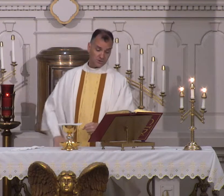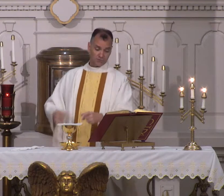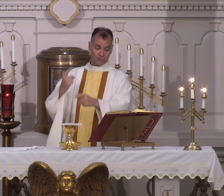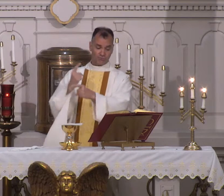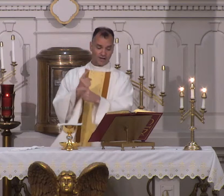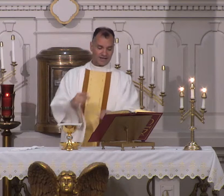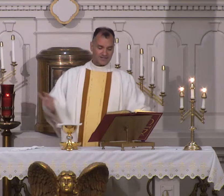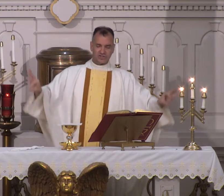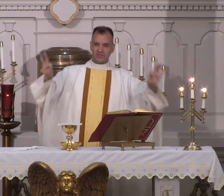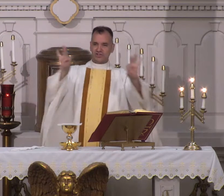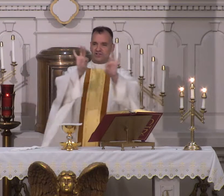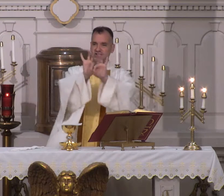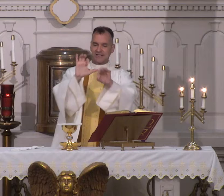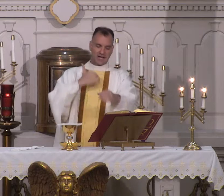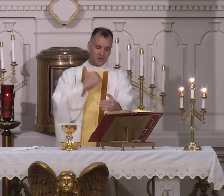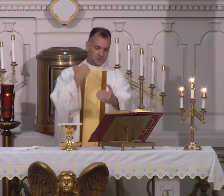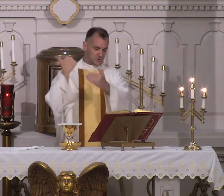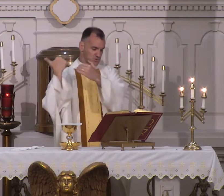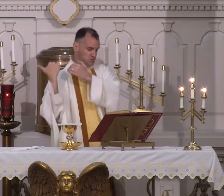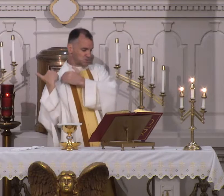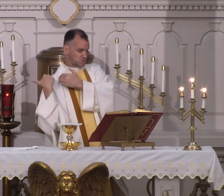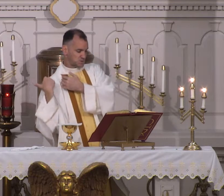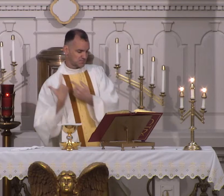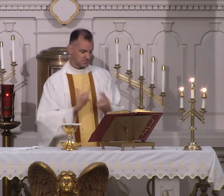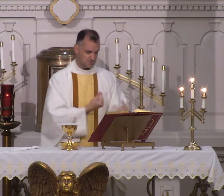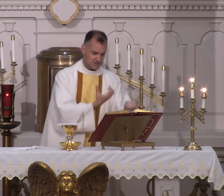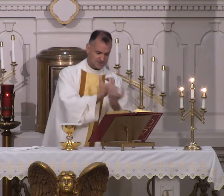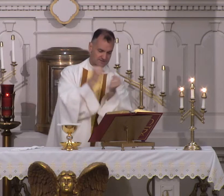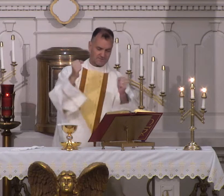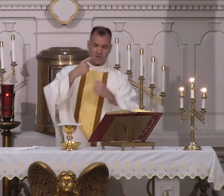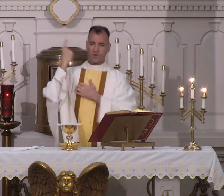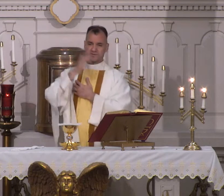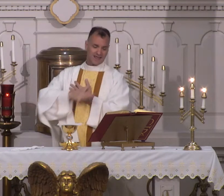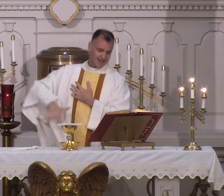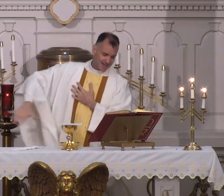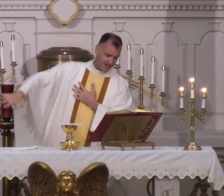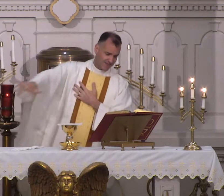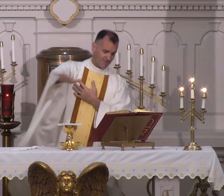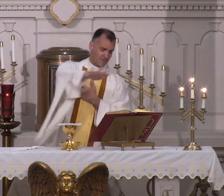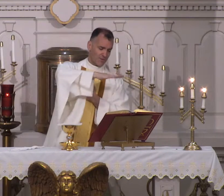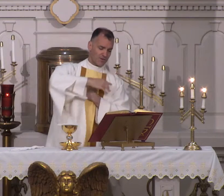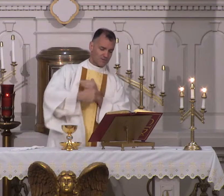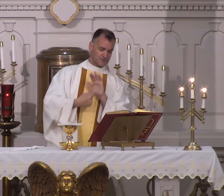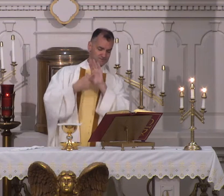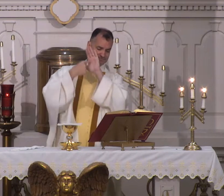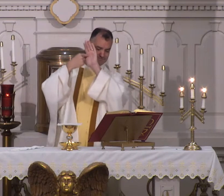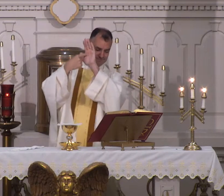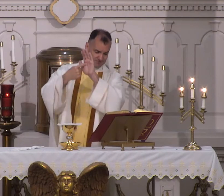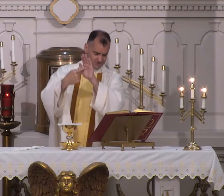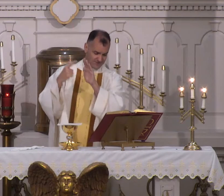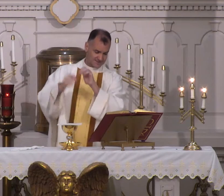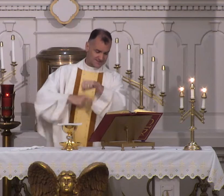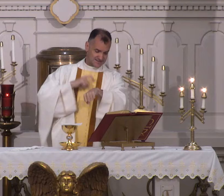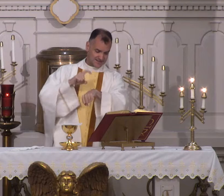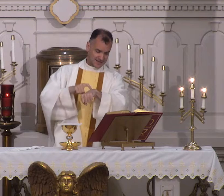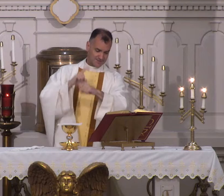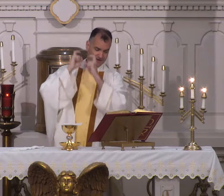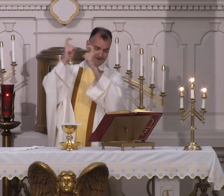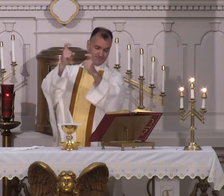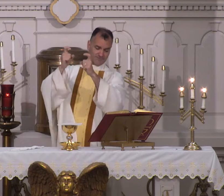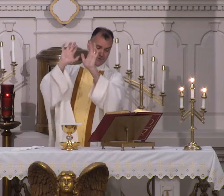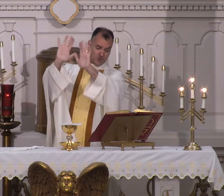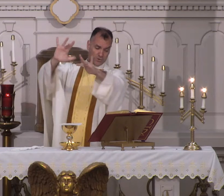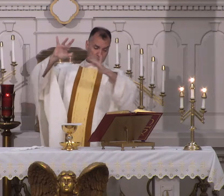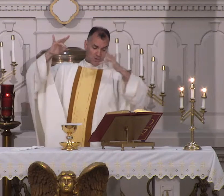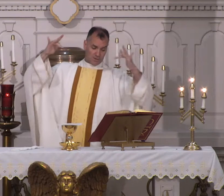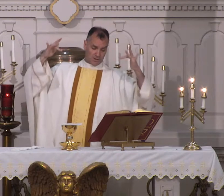It is truly right and just, our duty and our salvation, at all times to acclaim you, O Lord. But in this time above all, to